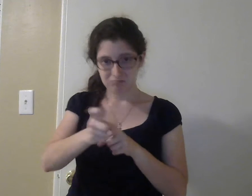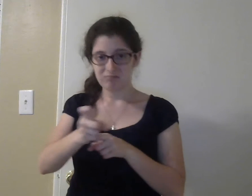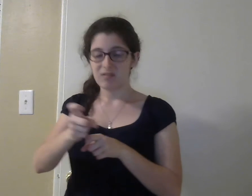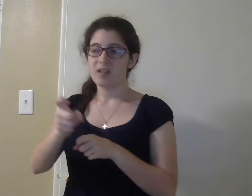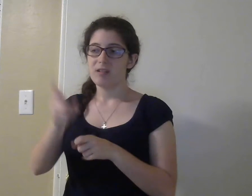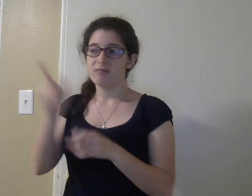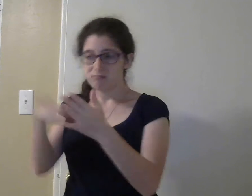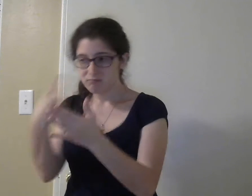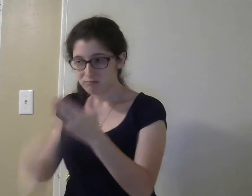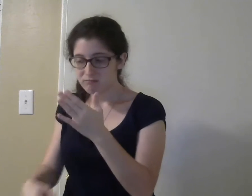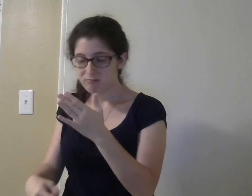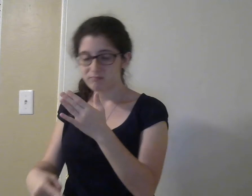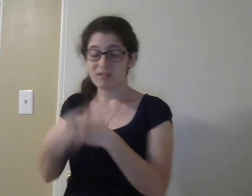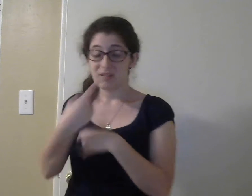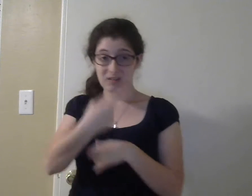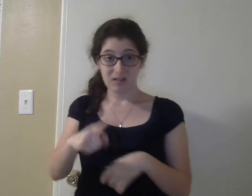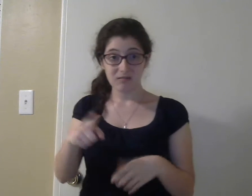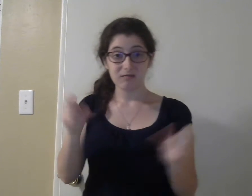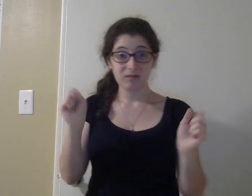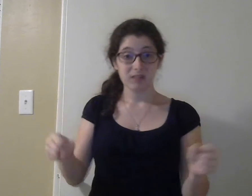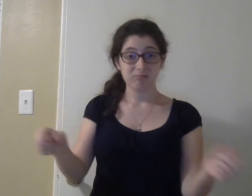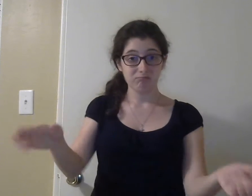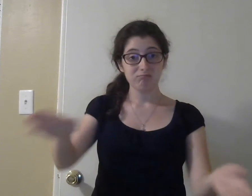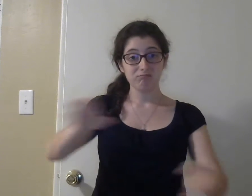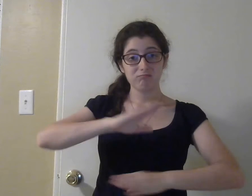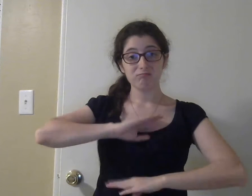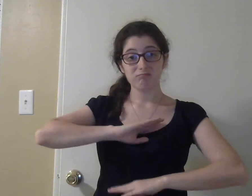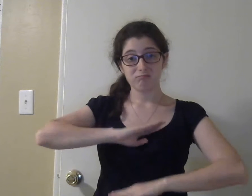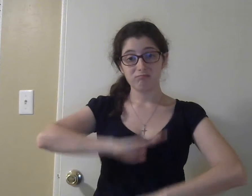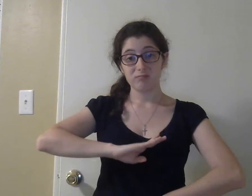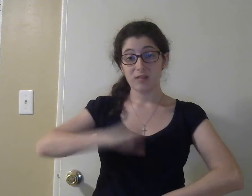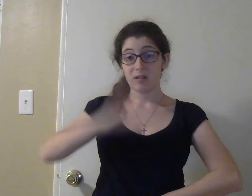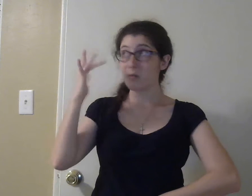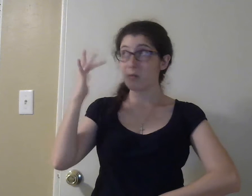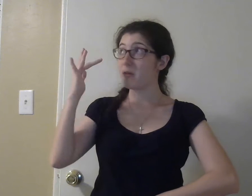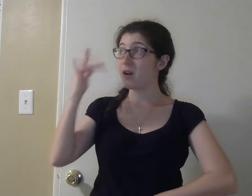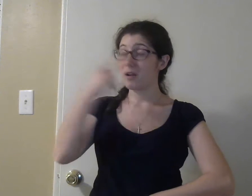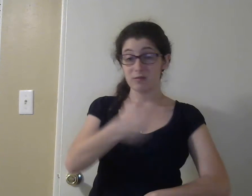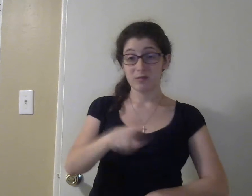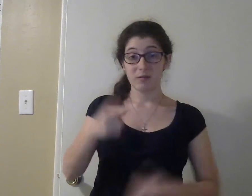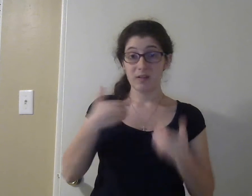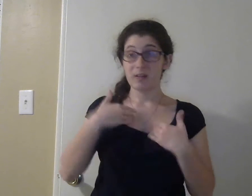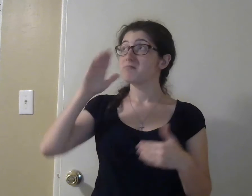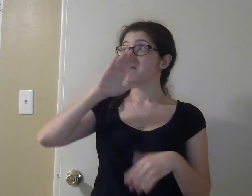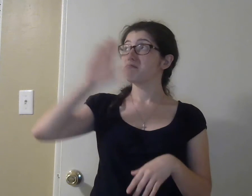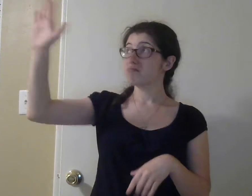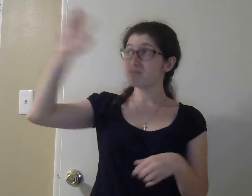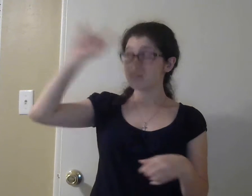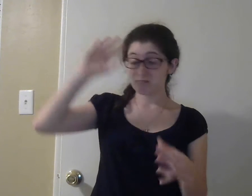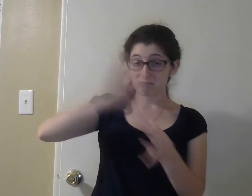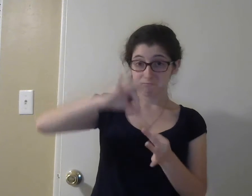glory and of God rests upon you. And I take that to mean that God shows